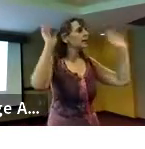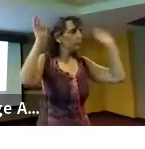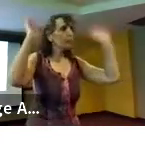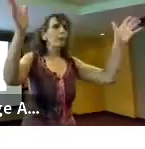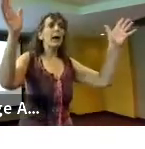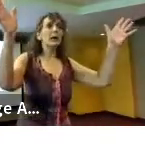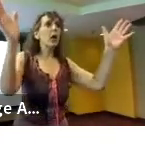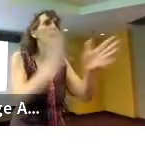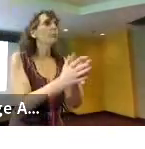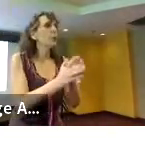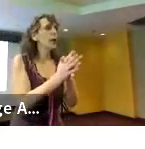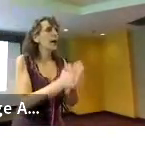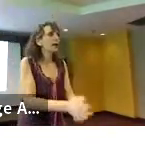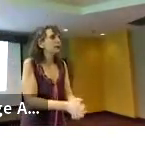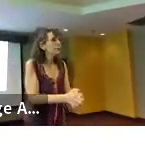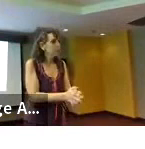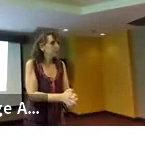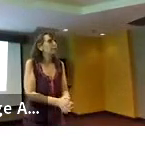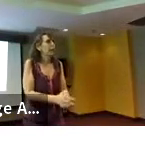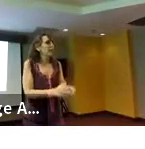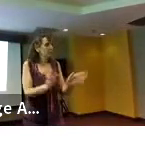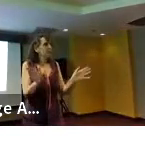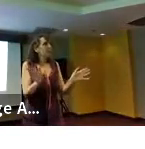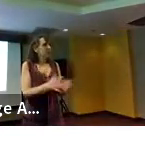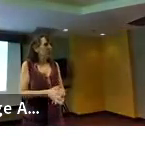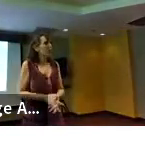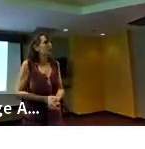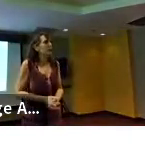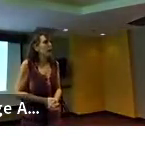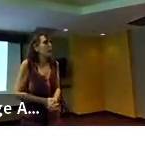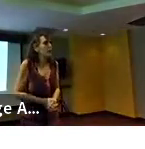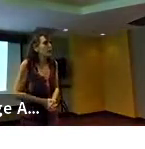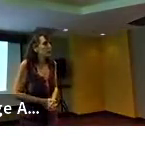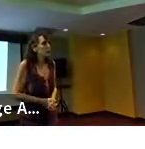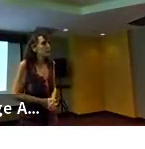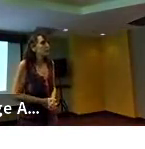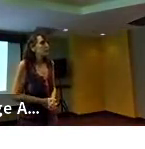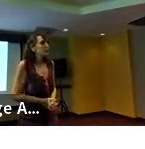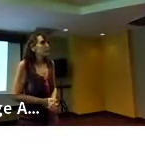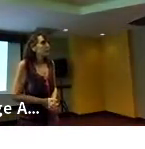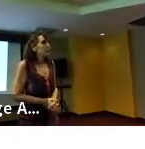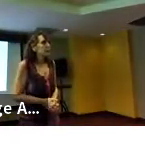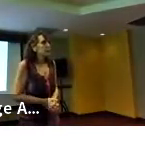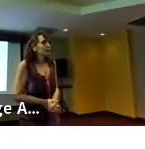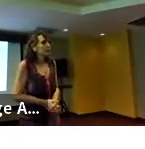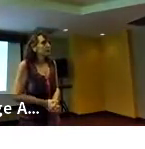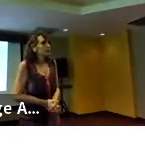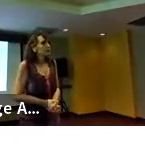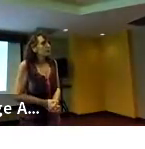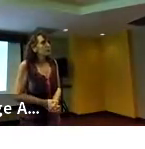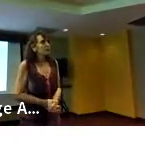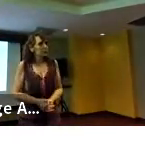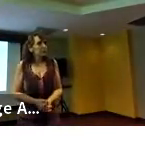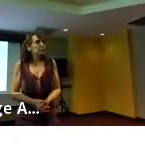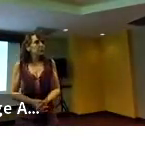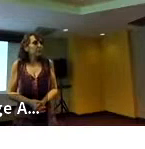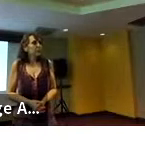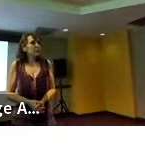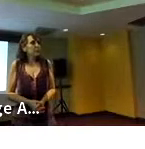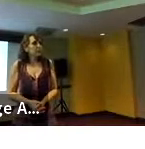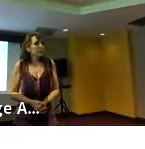need masks, masks on, okay? But otherwise feel comfortable. Something we often, so I worked